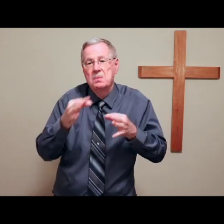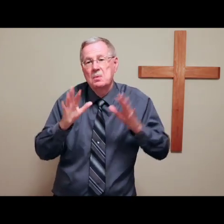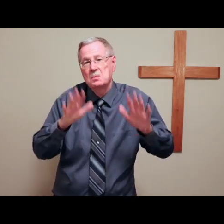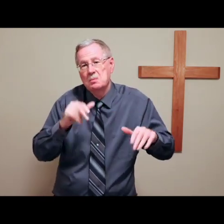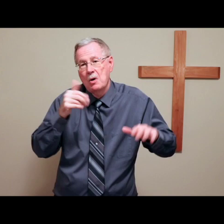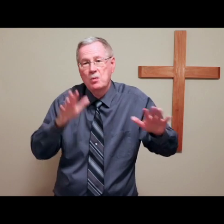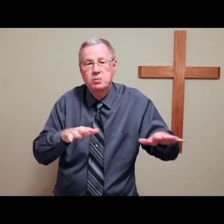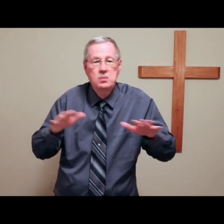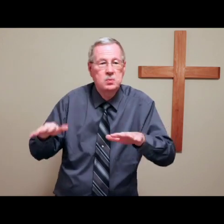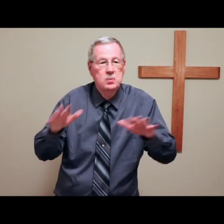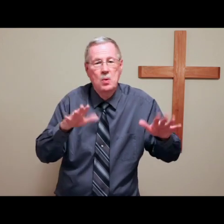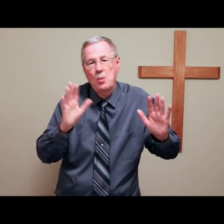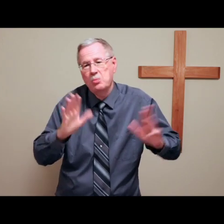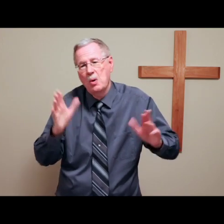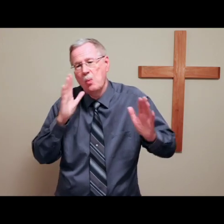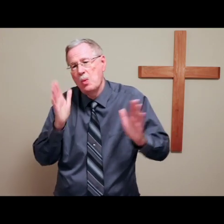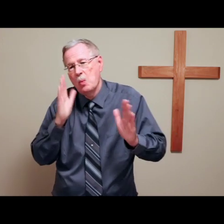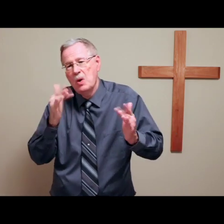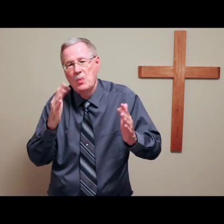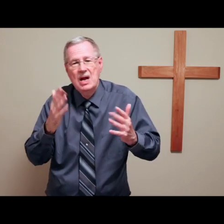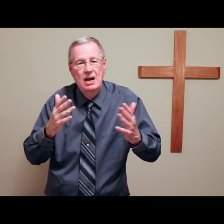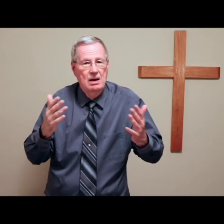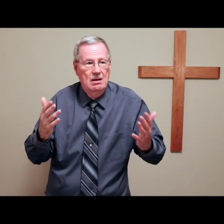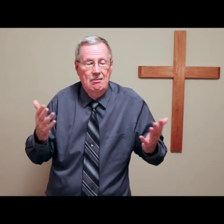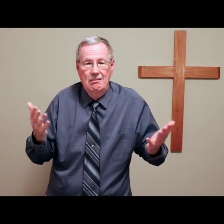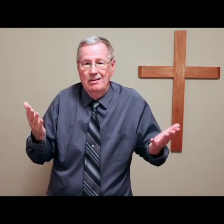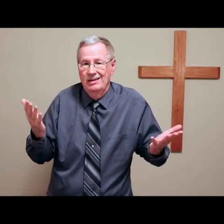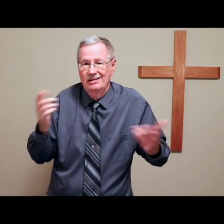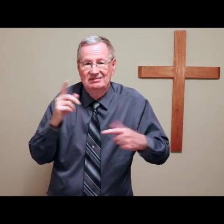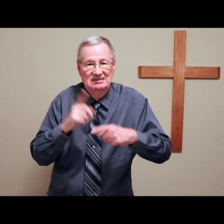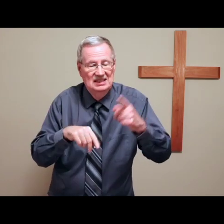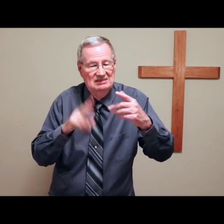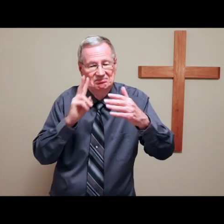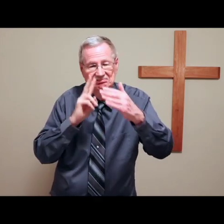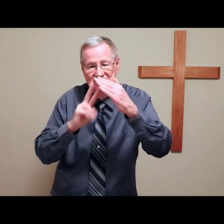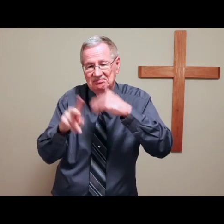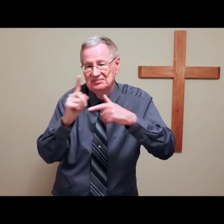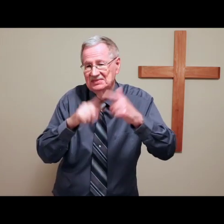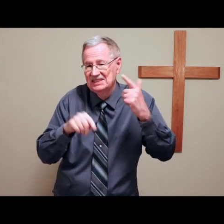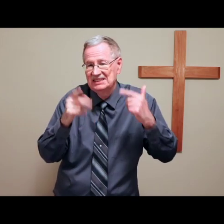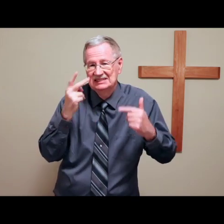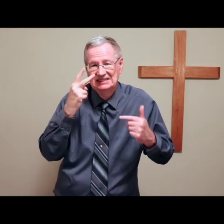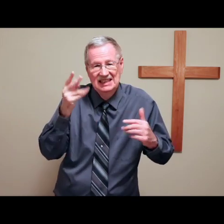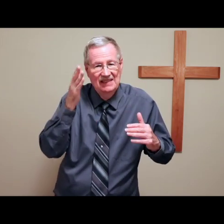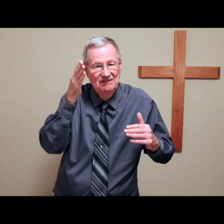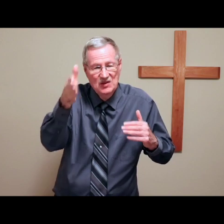You know, so don't wait and don't think that it's not going to happen. We cannot predict the future.